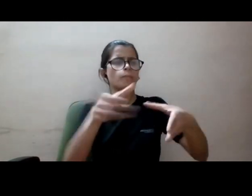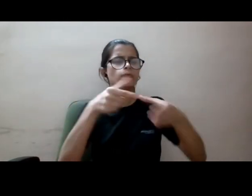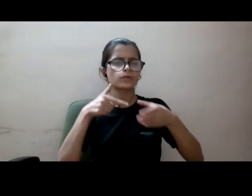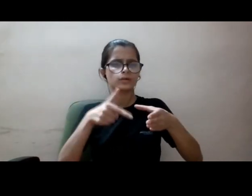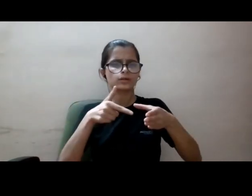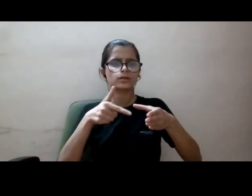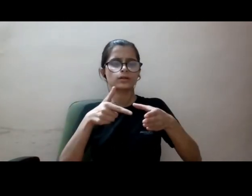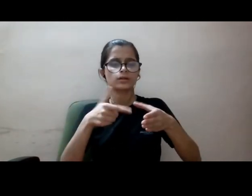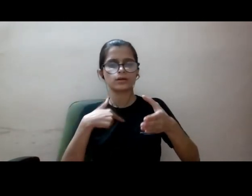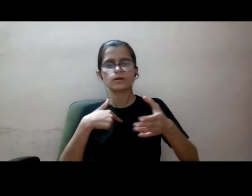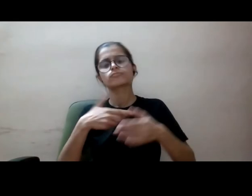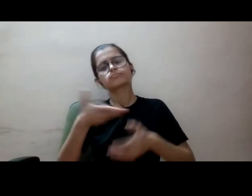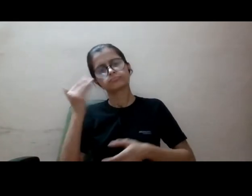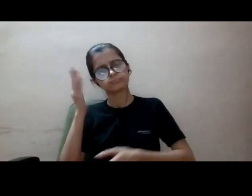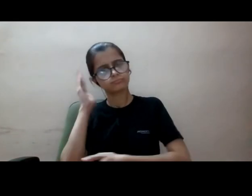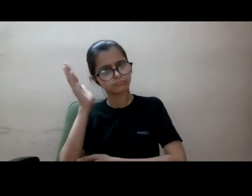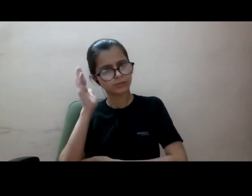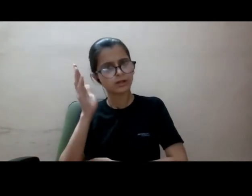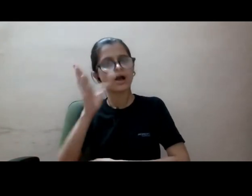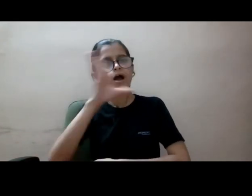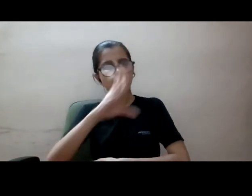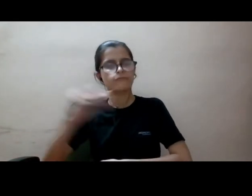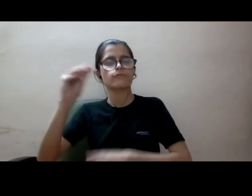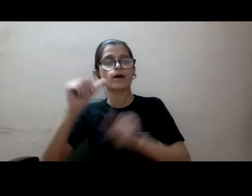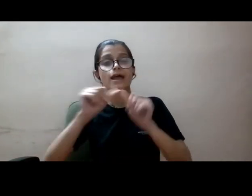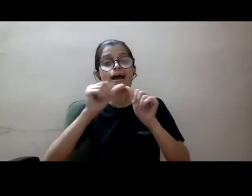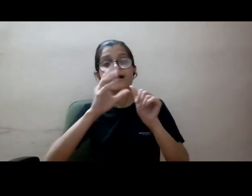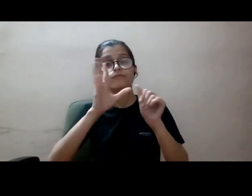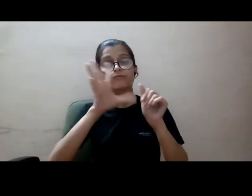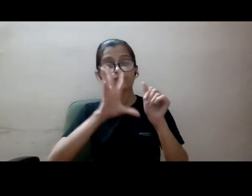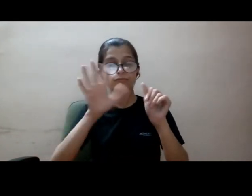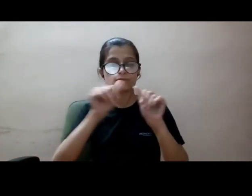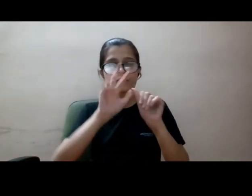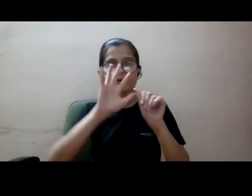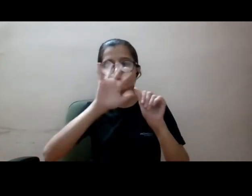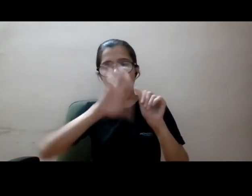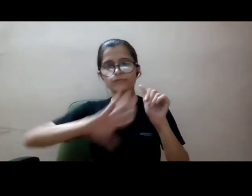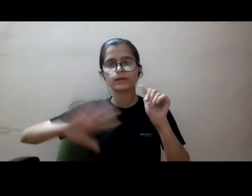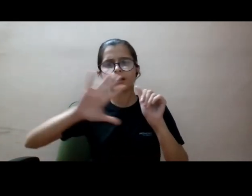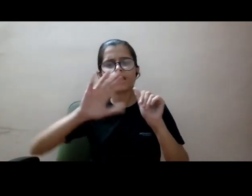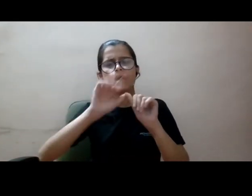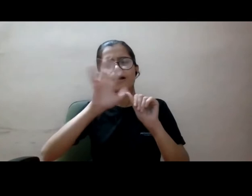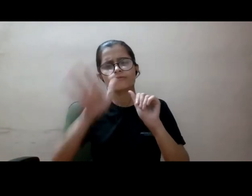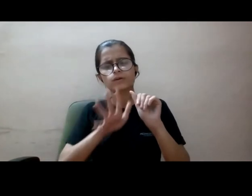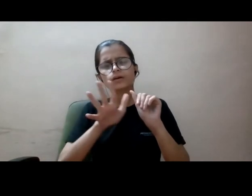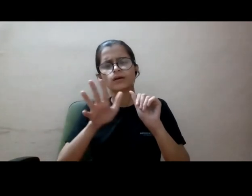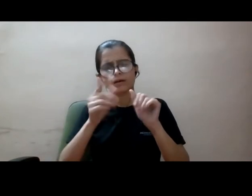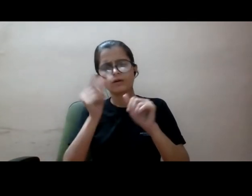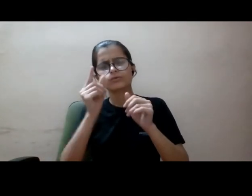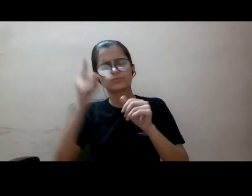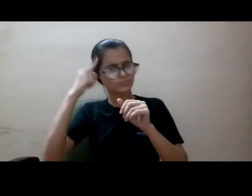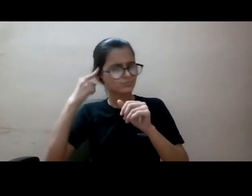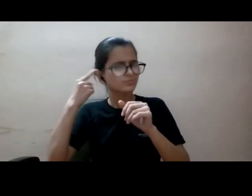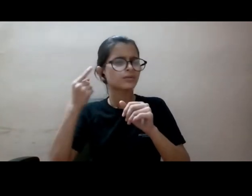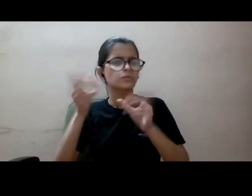a scholar of African American studies, and he talks about how in the Black community in the US, there are arguments